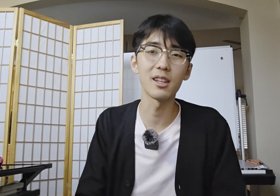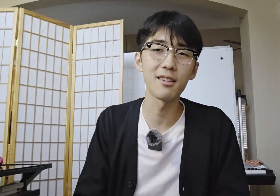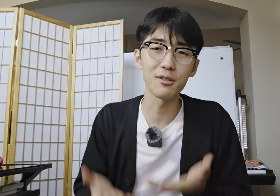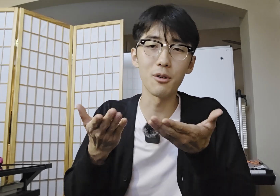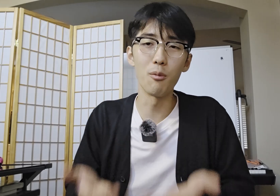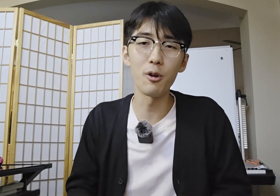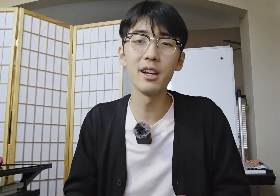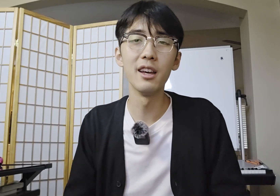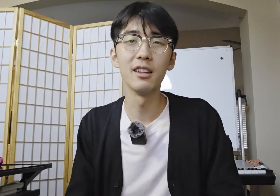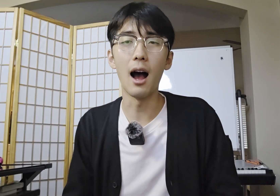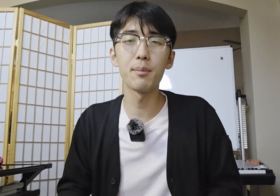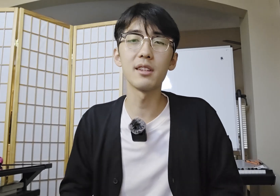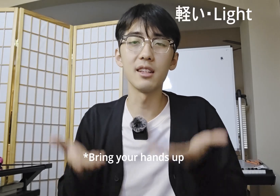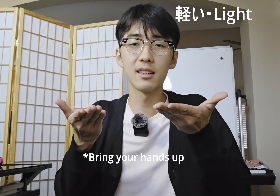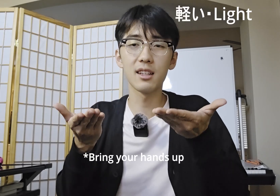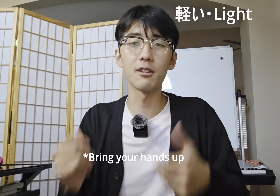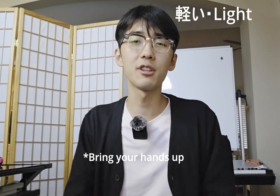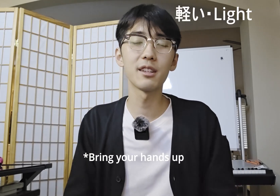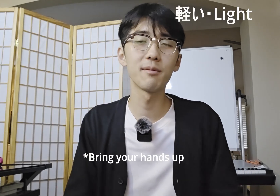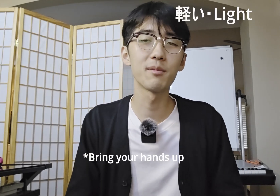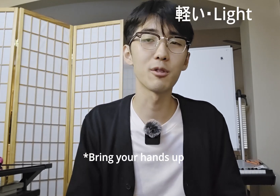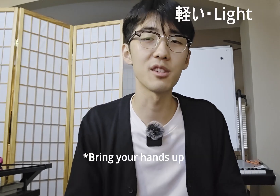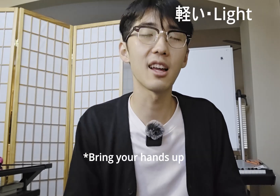down. So omoi. The opposite is karui, which is light.